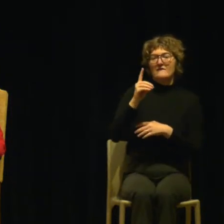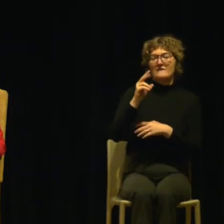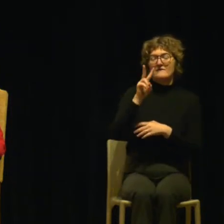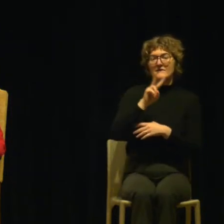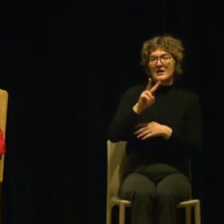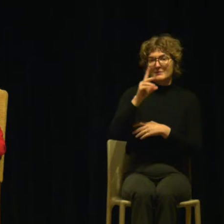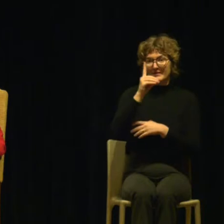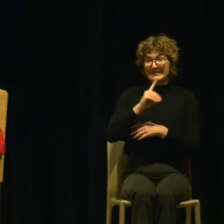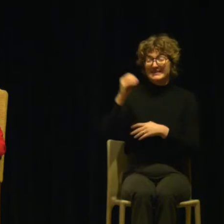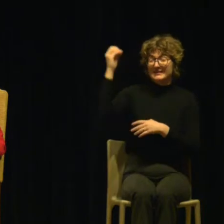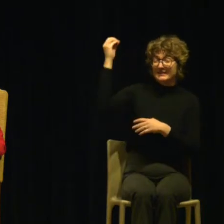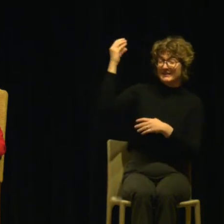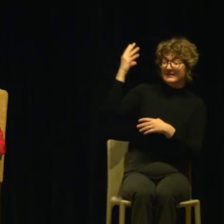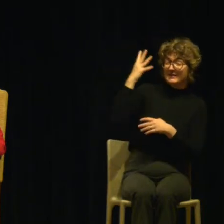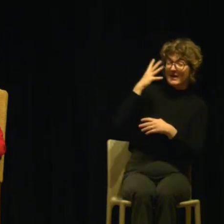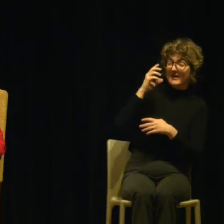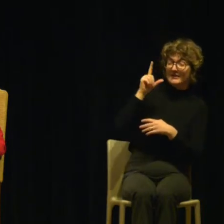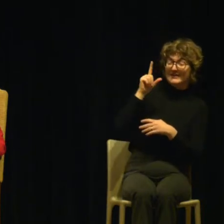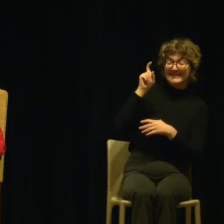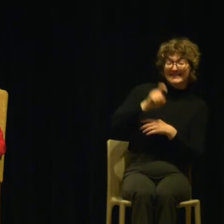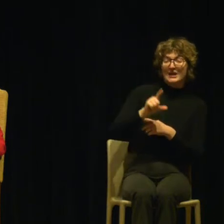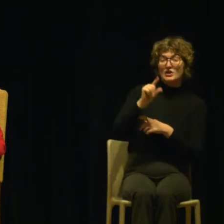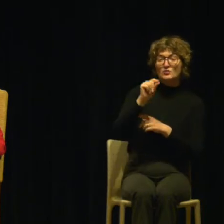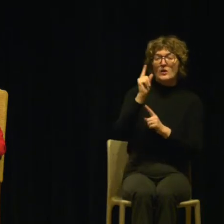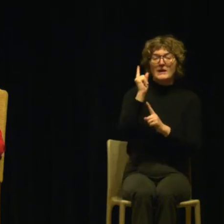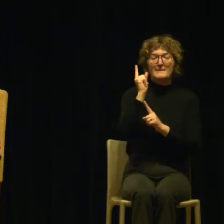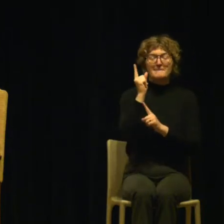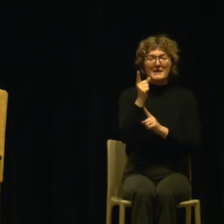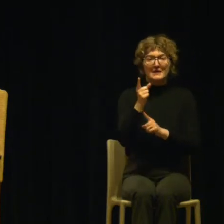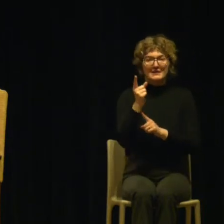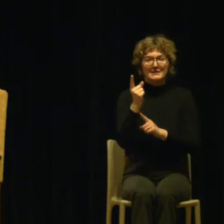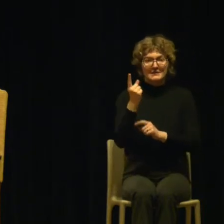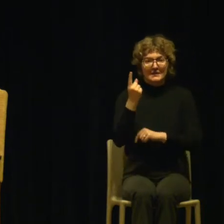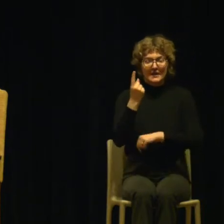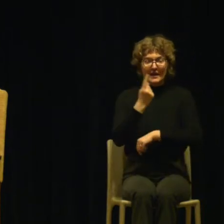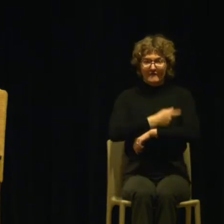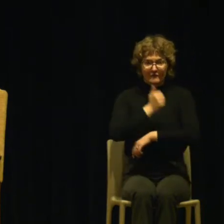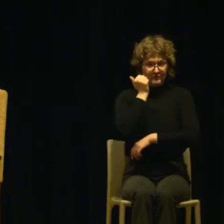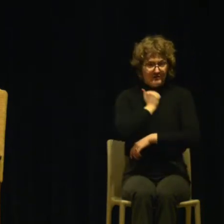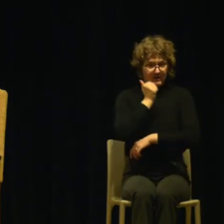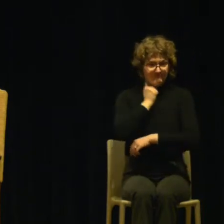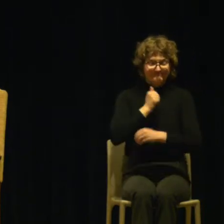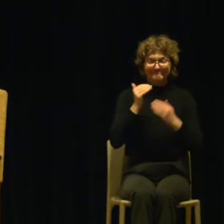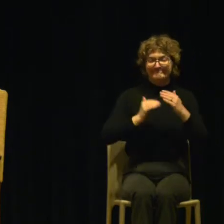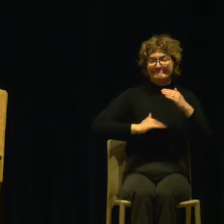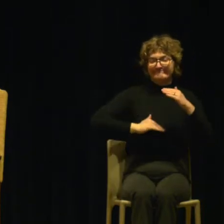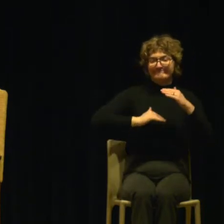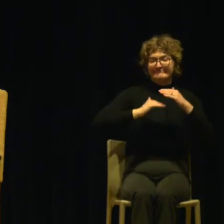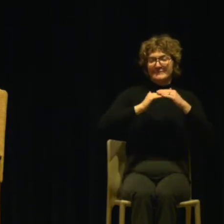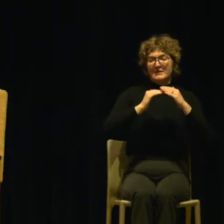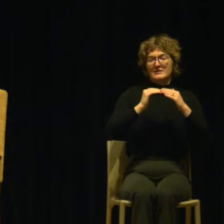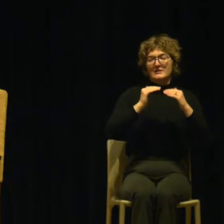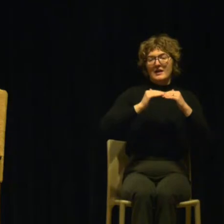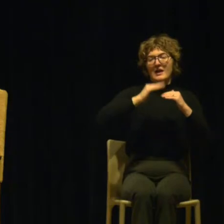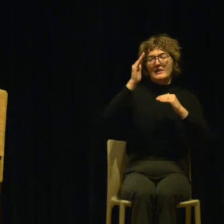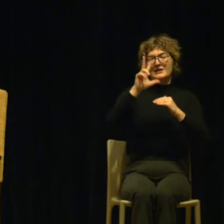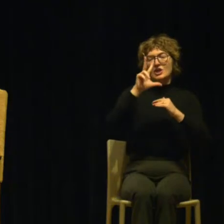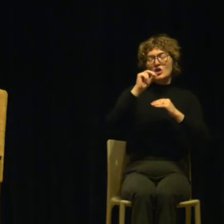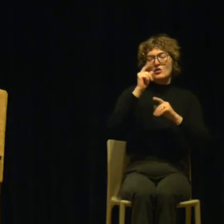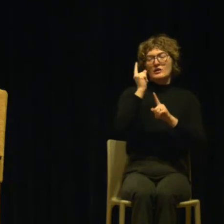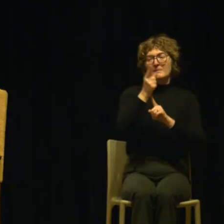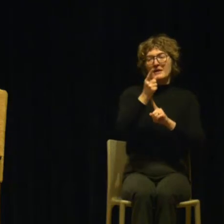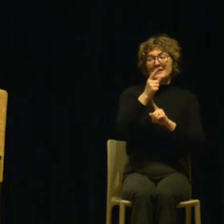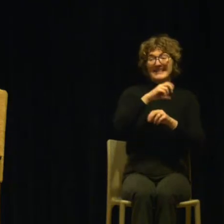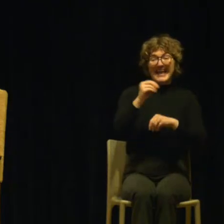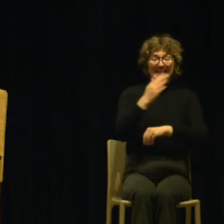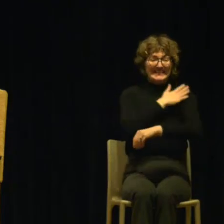sun, you need at least 20 minutes. Yes, you need at least 30 minutes a day, but you need to have skin